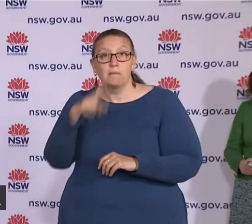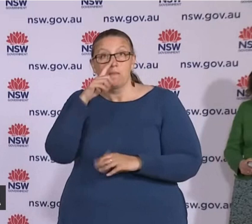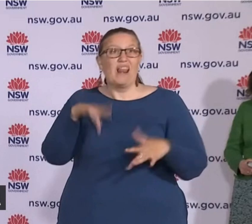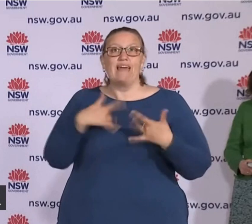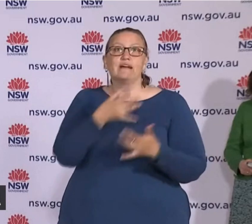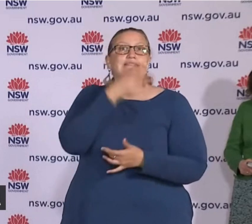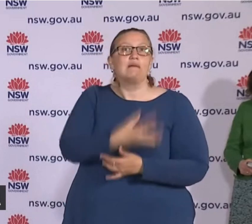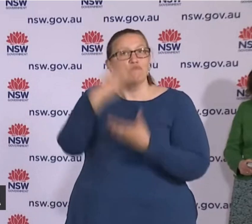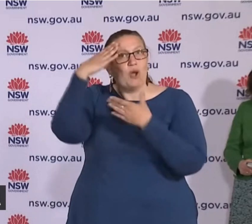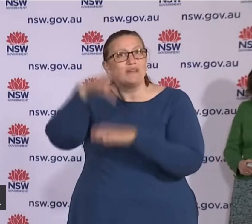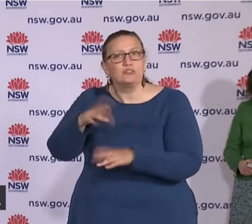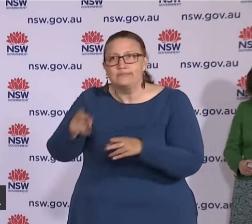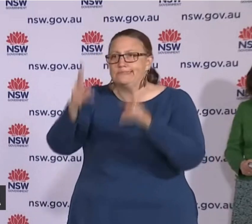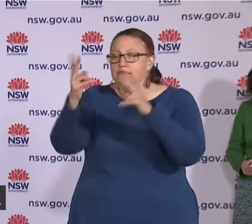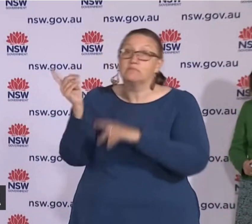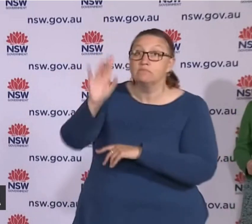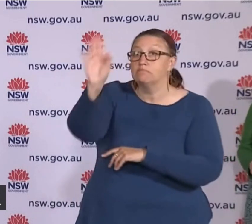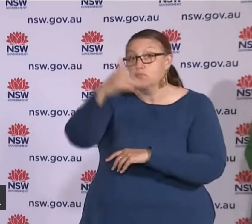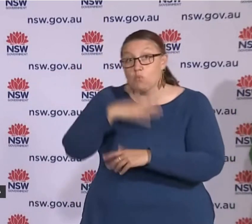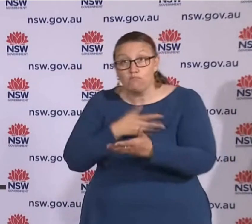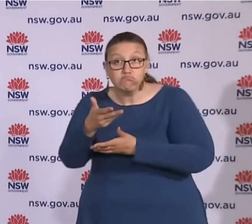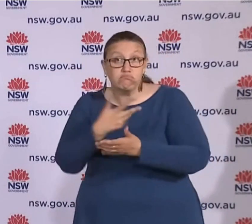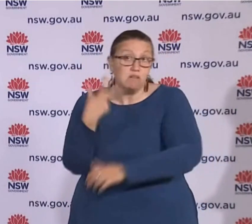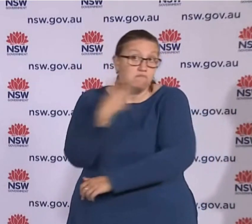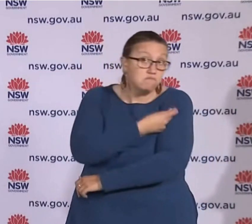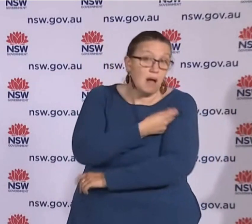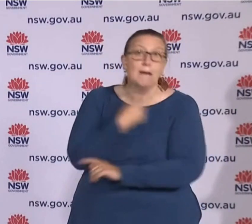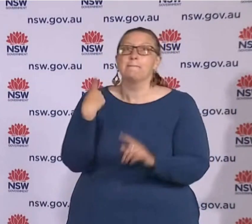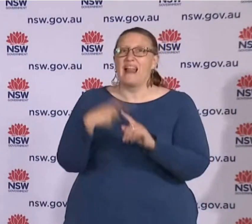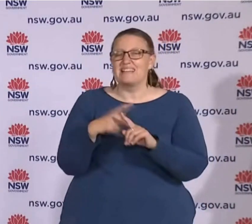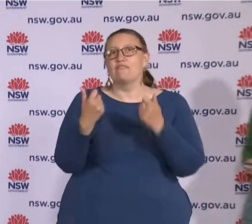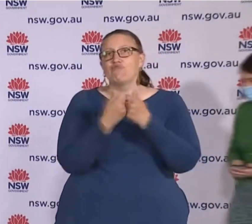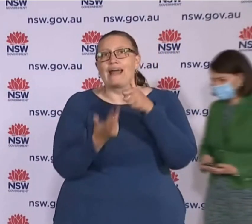clients in order to close down that outbreak.